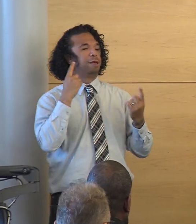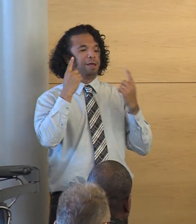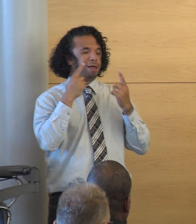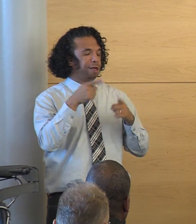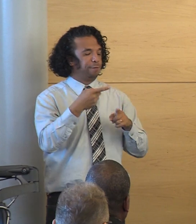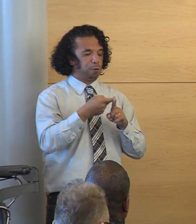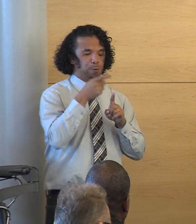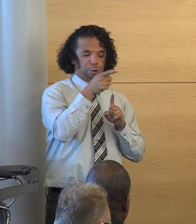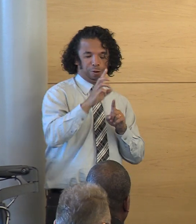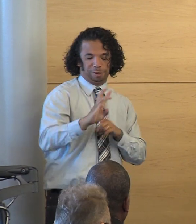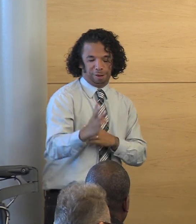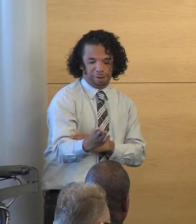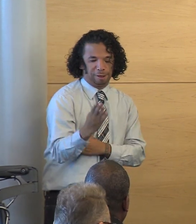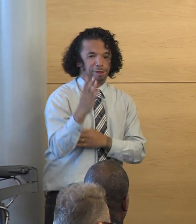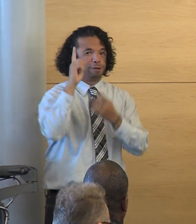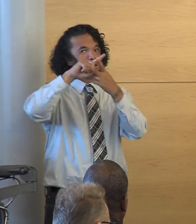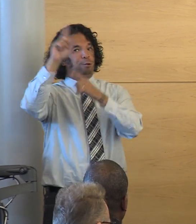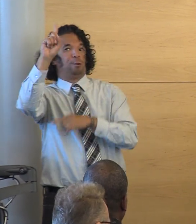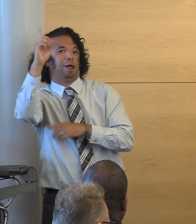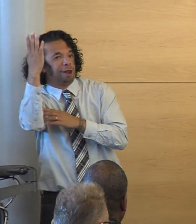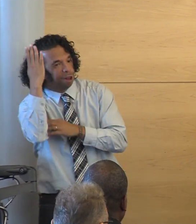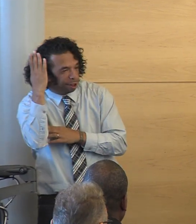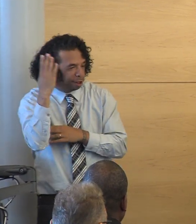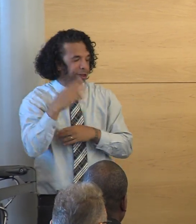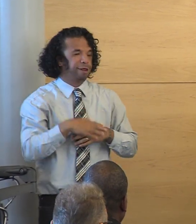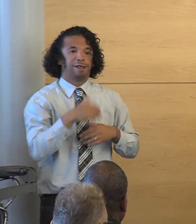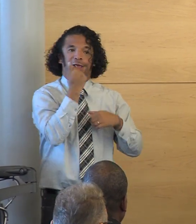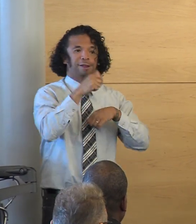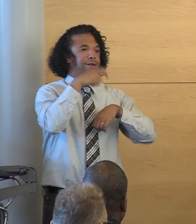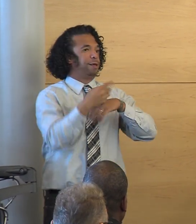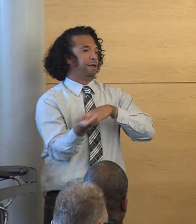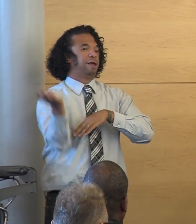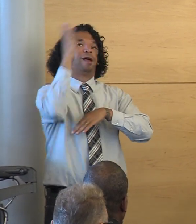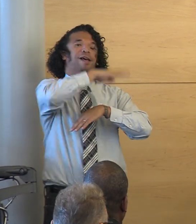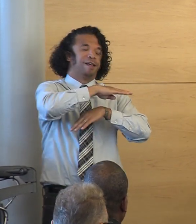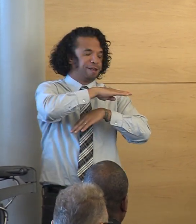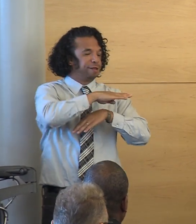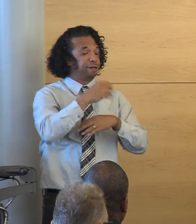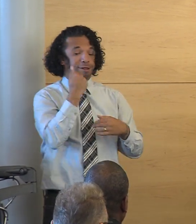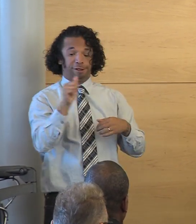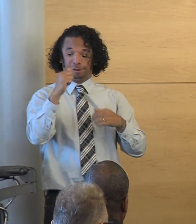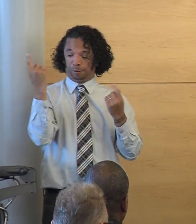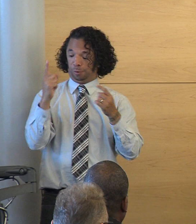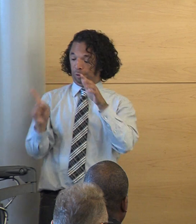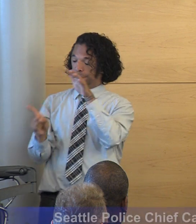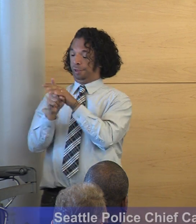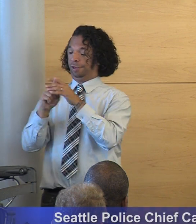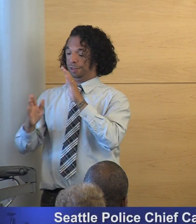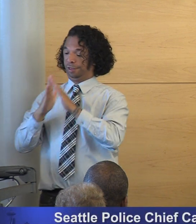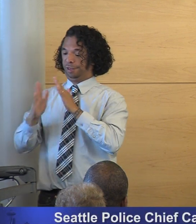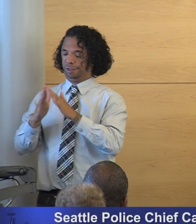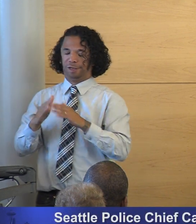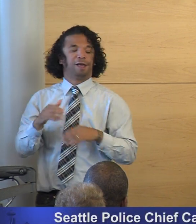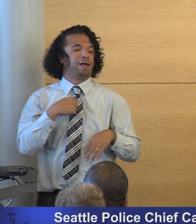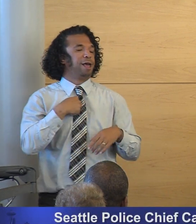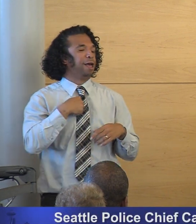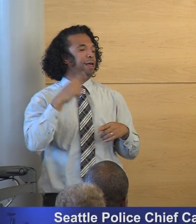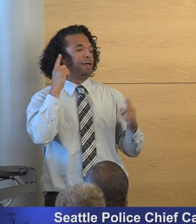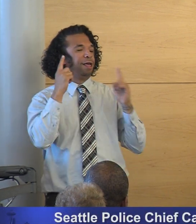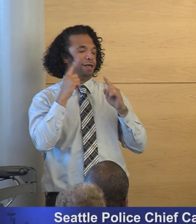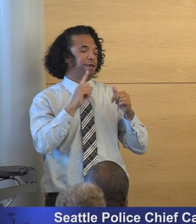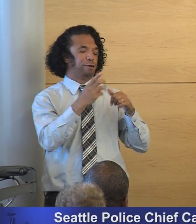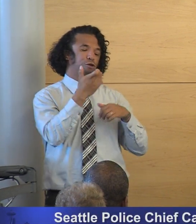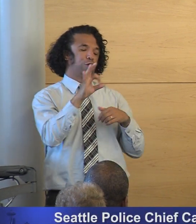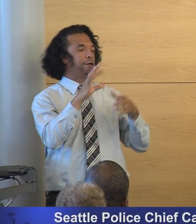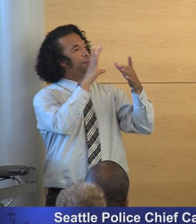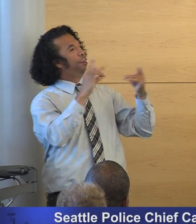6 a.m. and at 1 a.m. and at any time of day. And if there's something going on in the city, it's usually the chief I'm hearing from first,